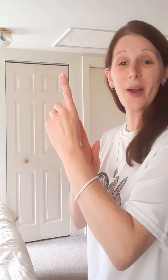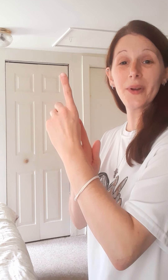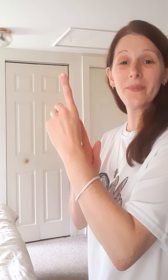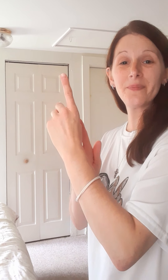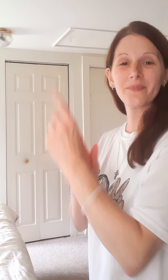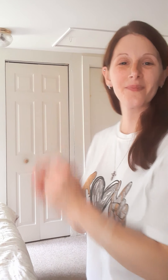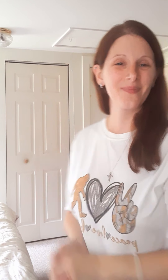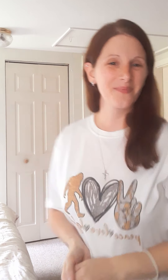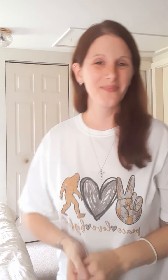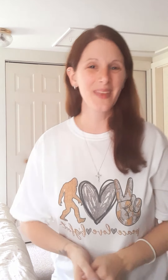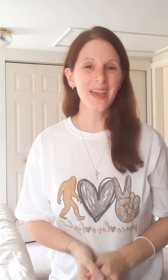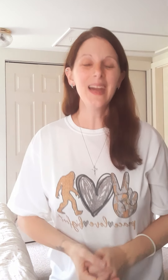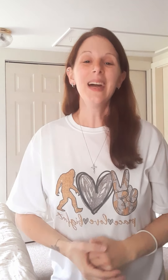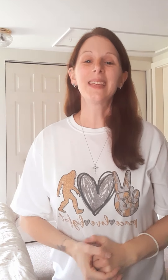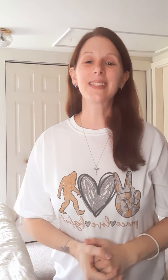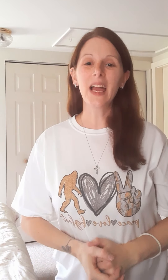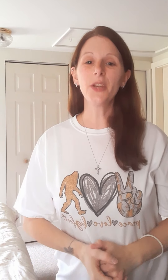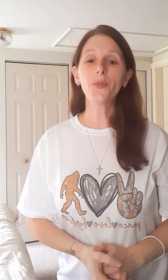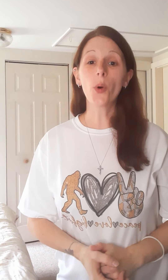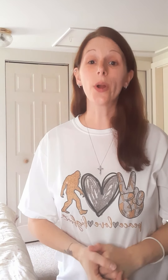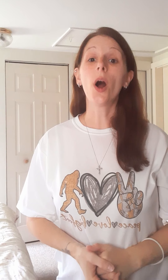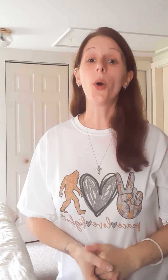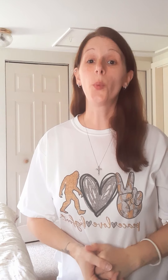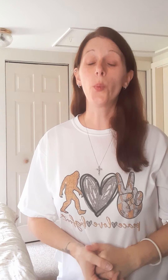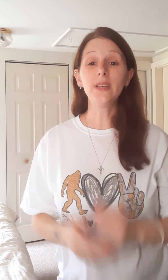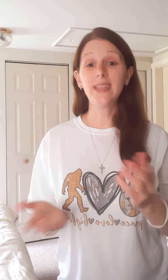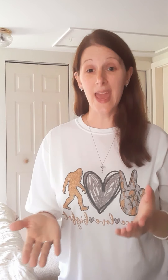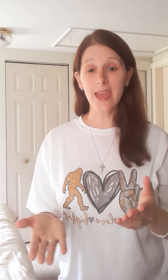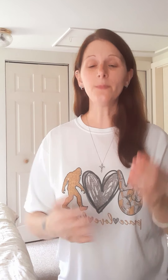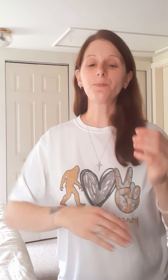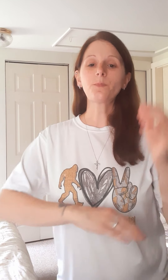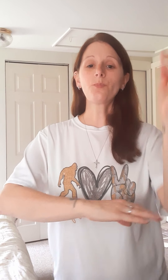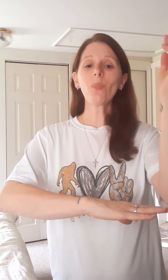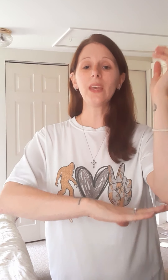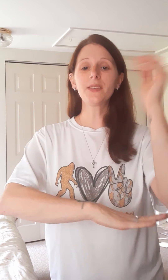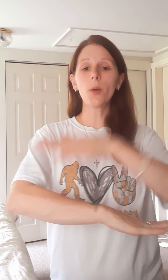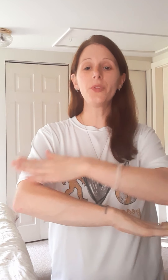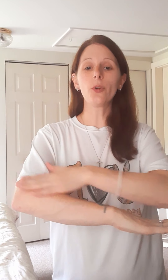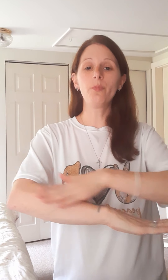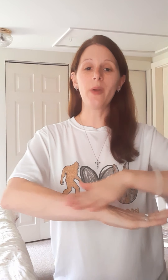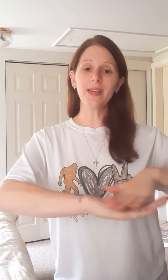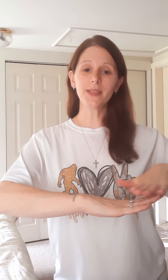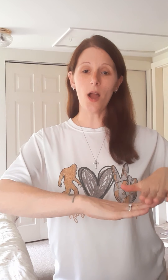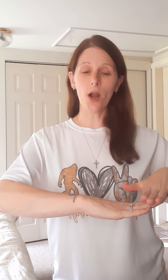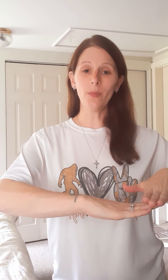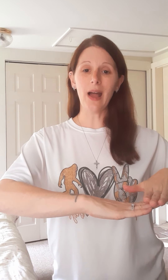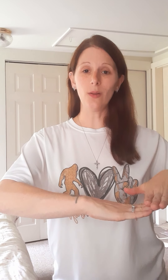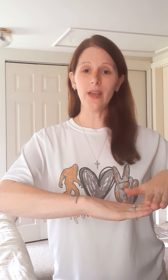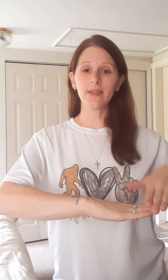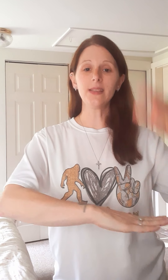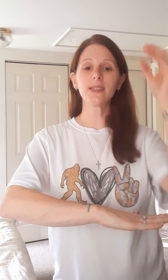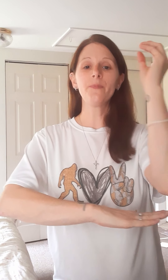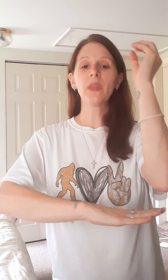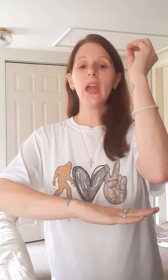hour. The sign for a day is done with your base arm out like this and